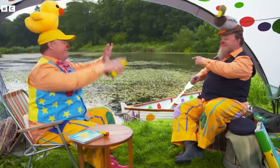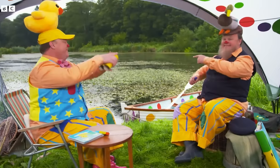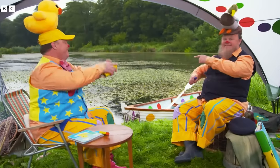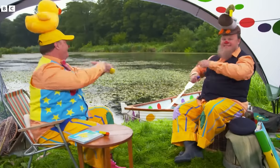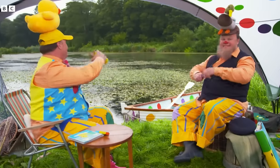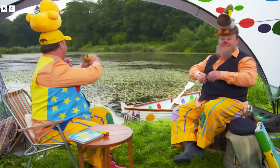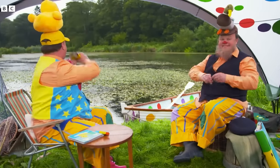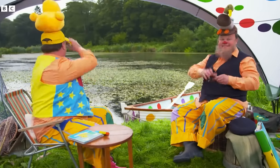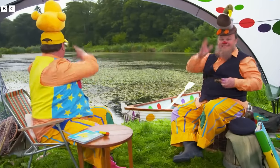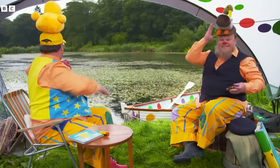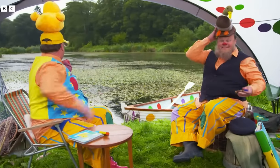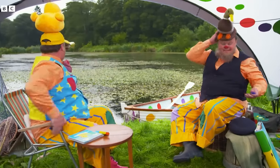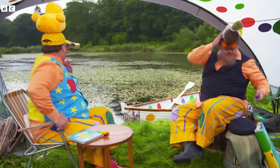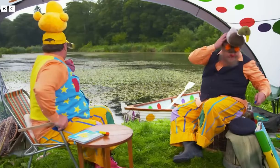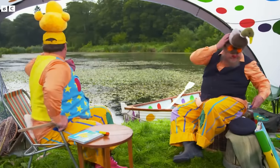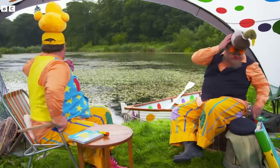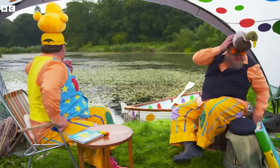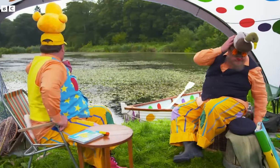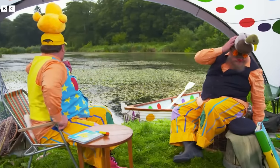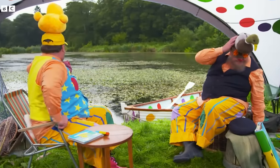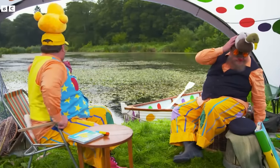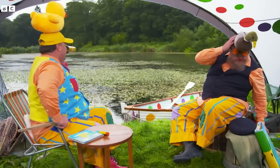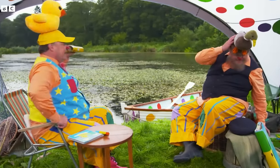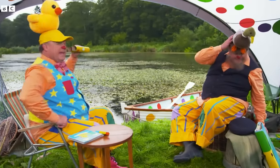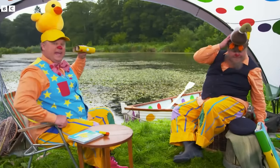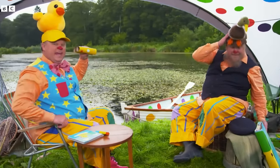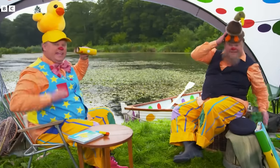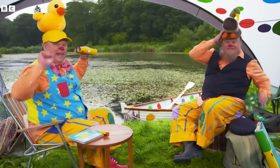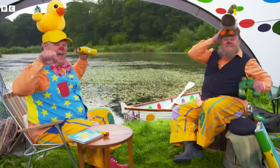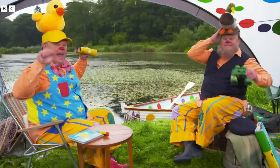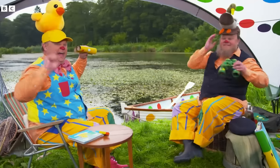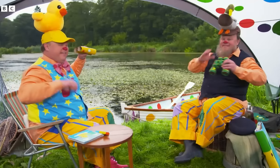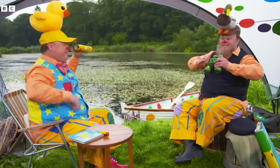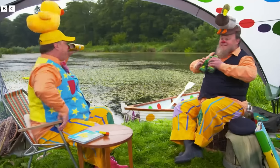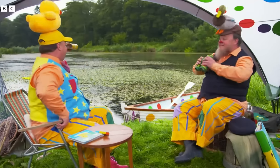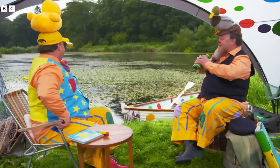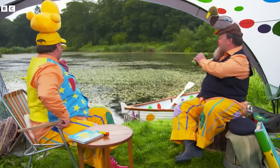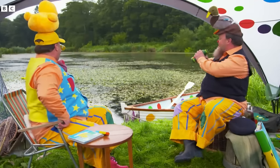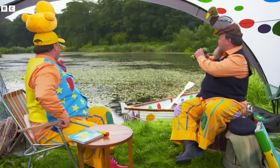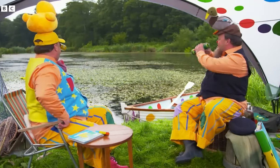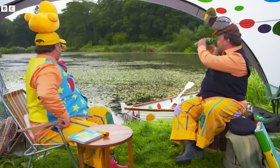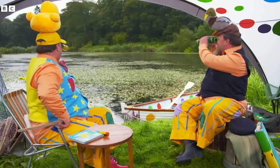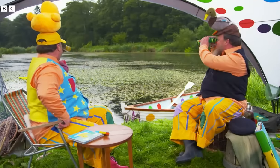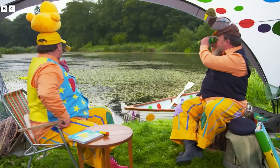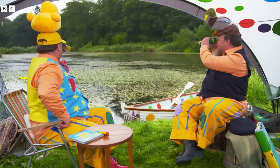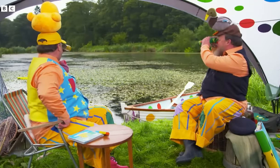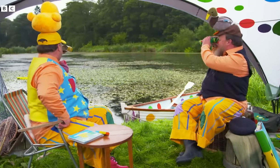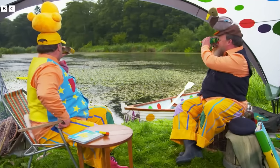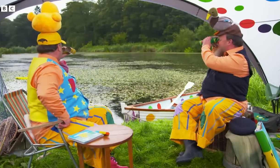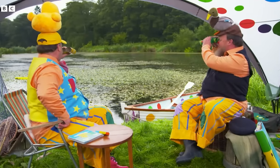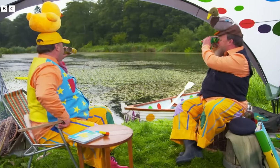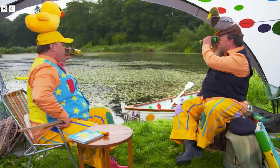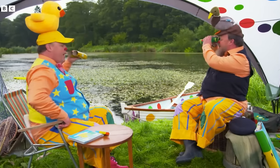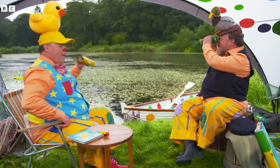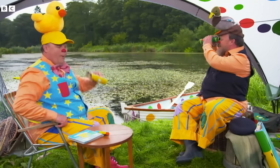Woohoo! Before you carry on duck spotting, Mr. Tumble. Yes? Please, can you show us a sign for duck?